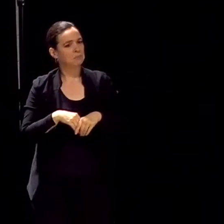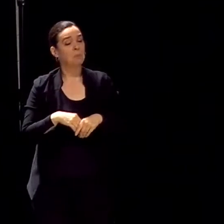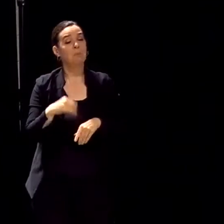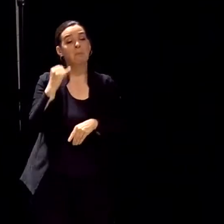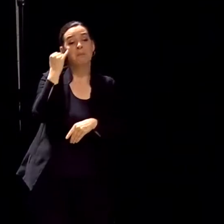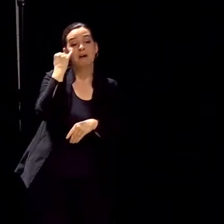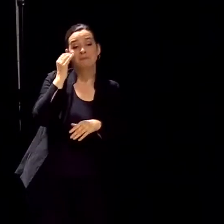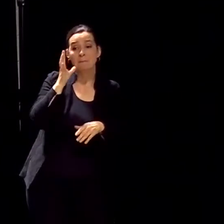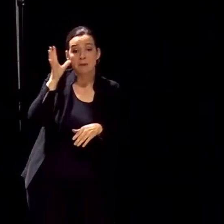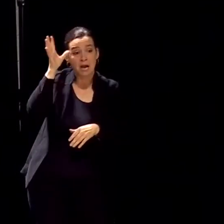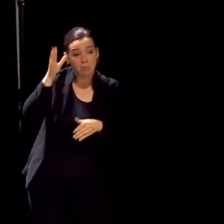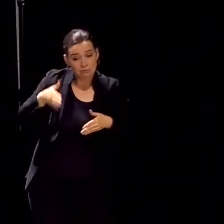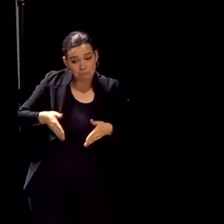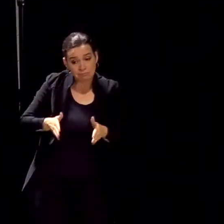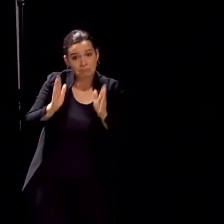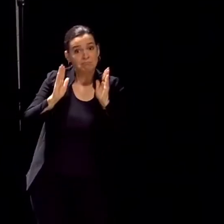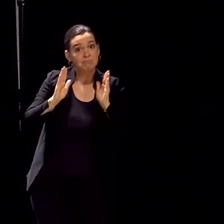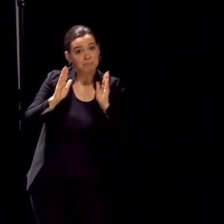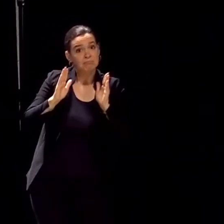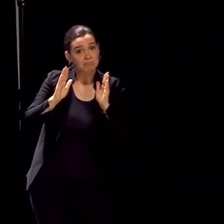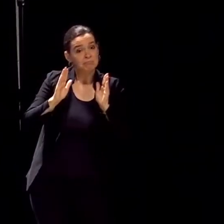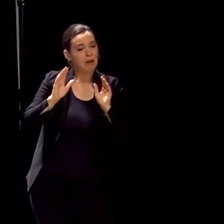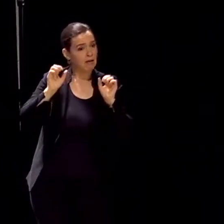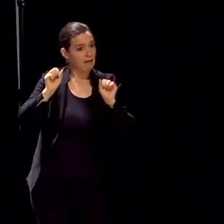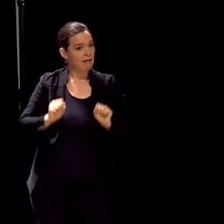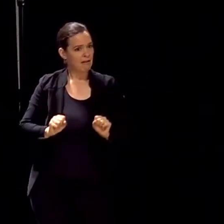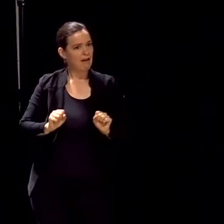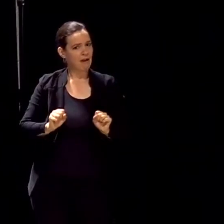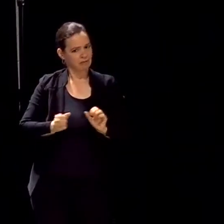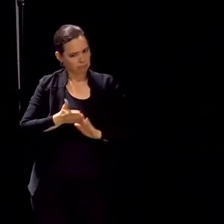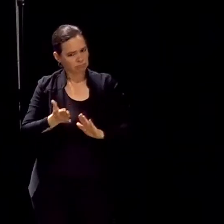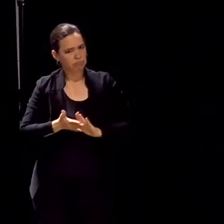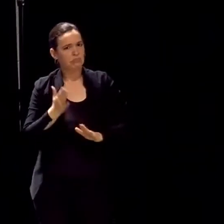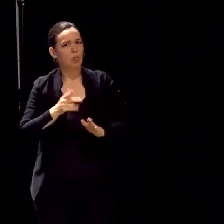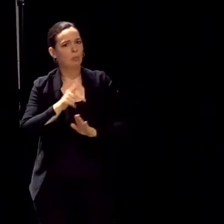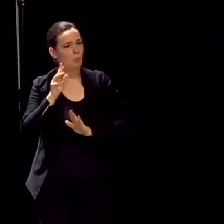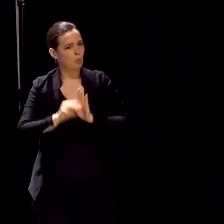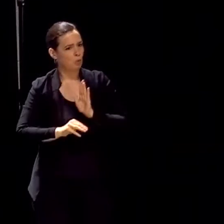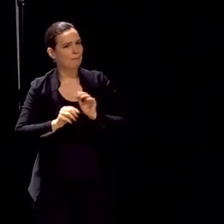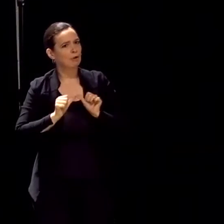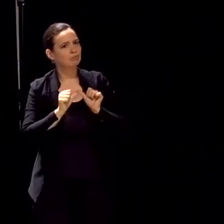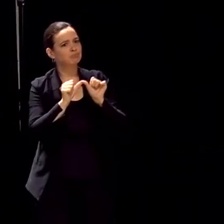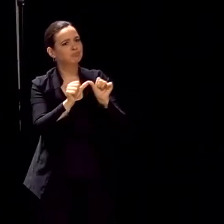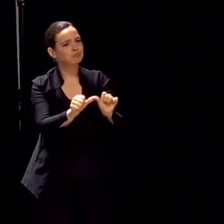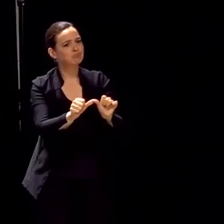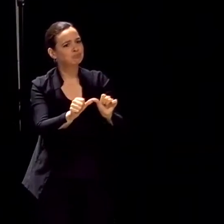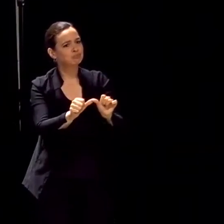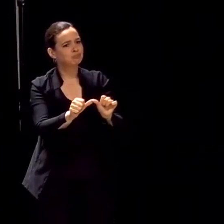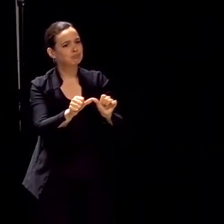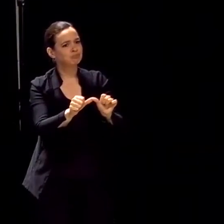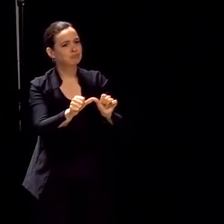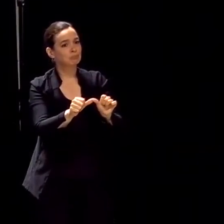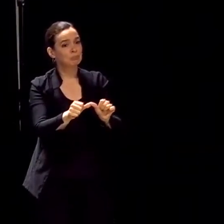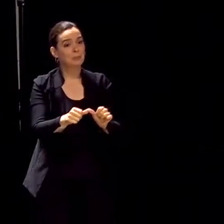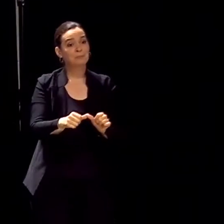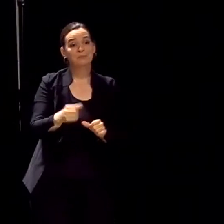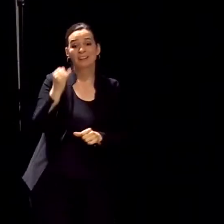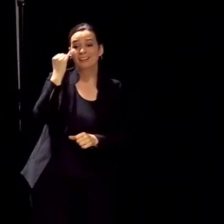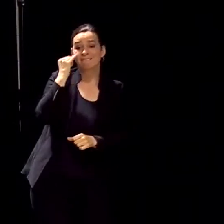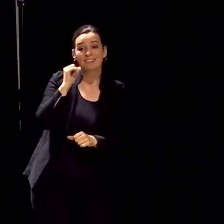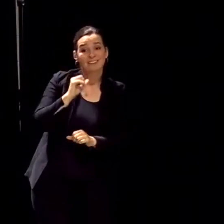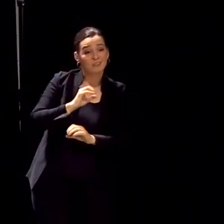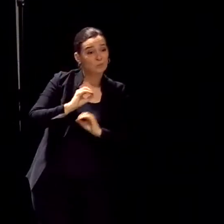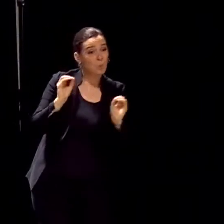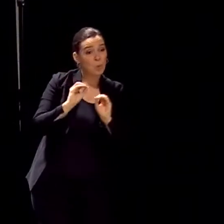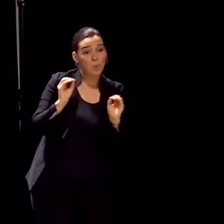giving permission for their children to participate in the program. If they don't, and we don't hit 20% numbers and we don't have that,